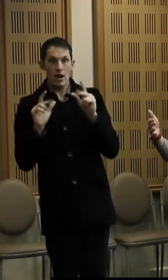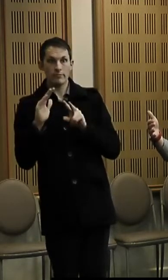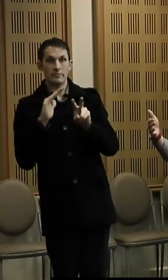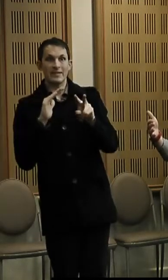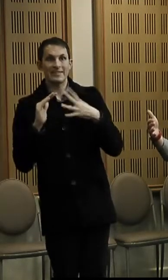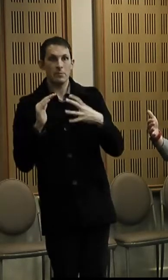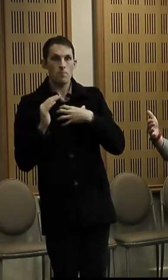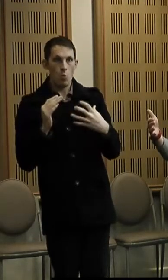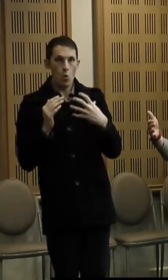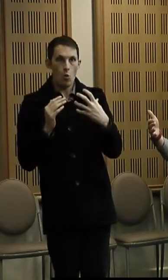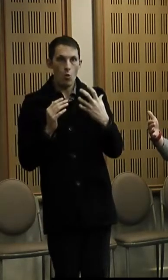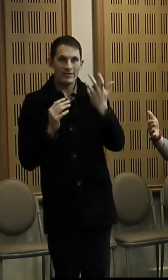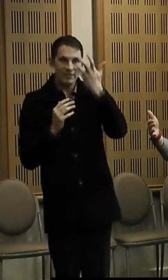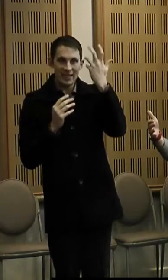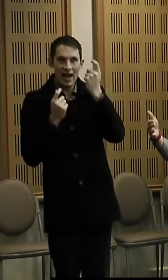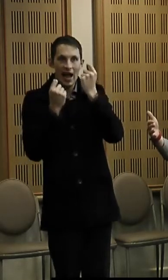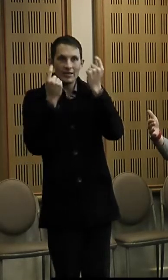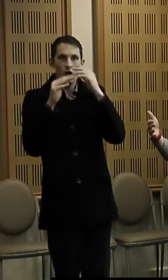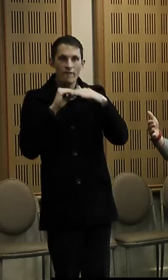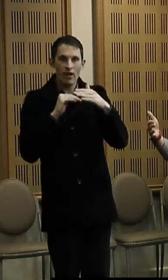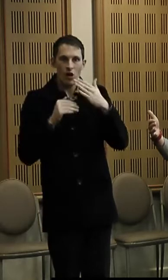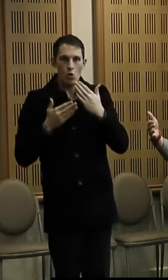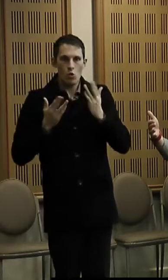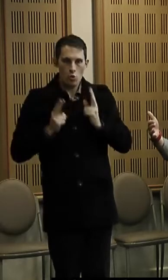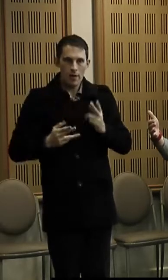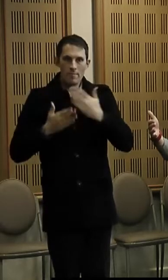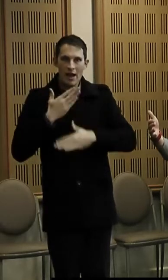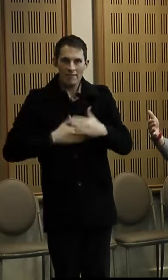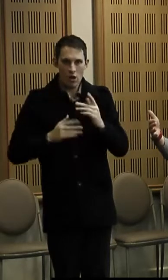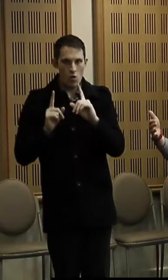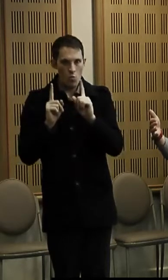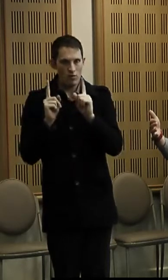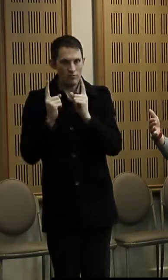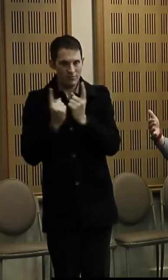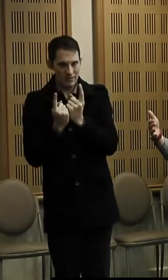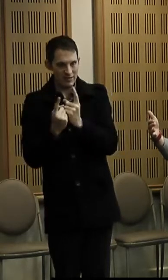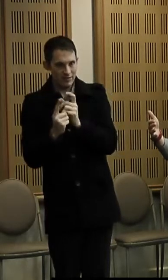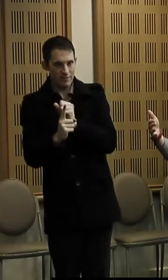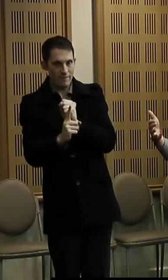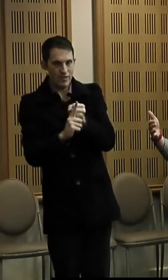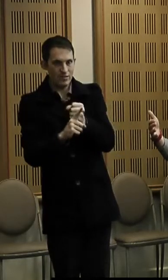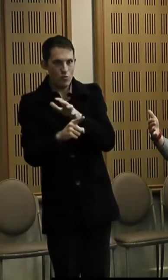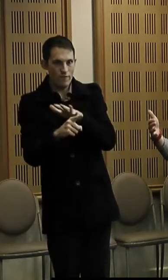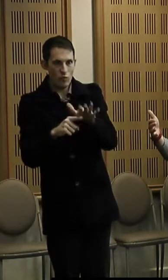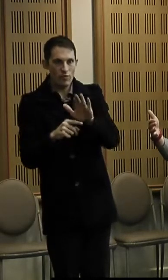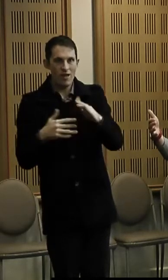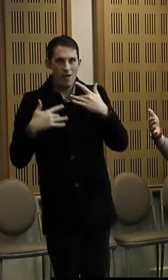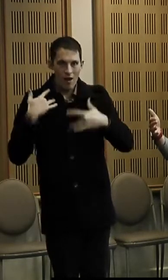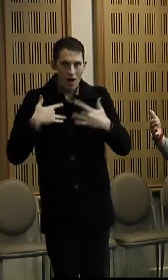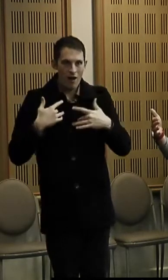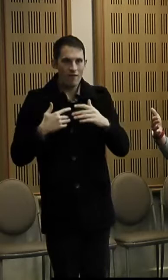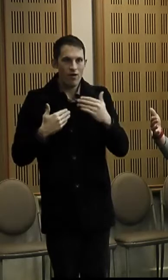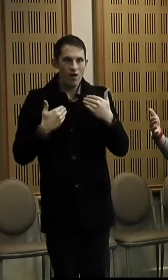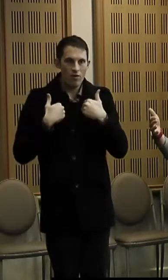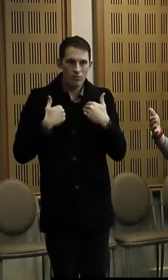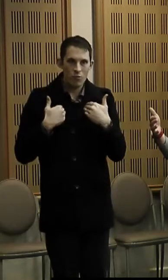in our understanding of human behaviour and actually asking people the things that are influencing their lives, their health and their well-being is